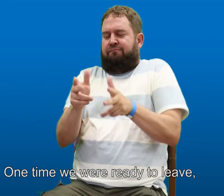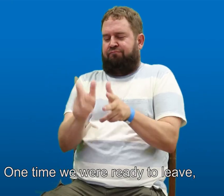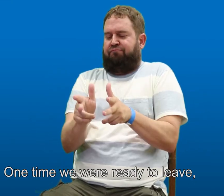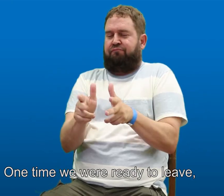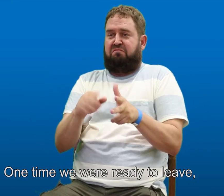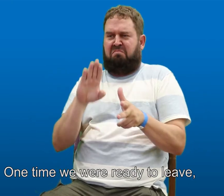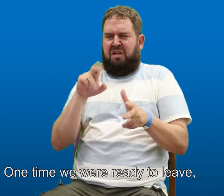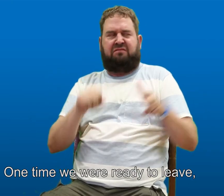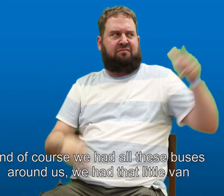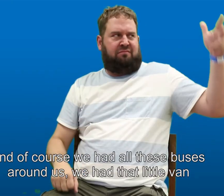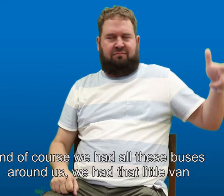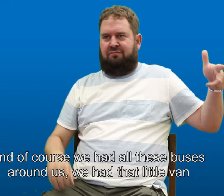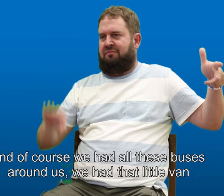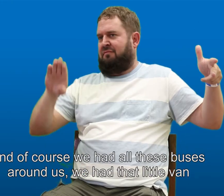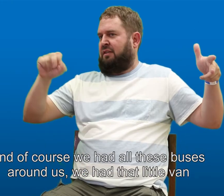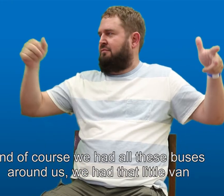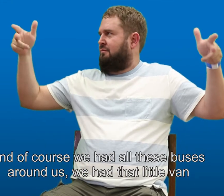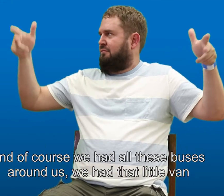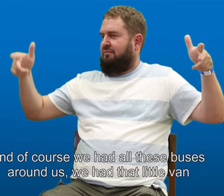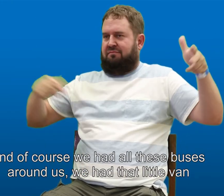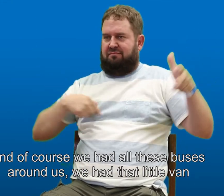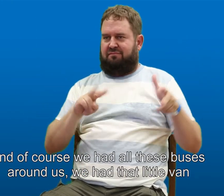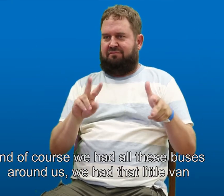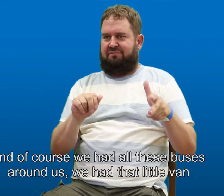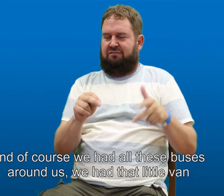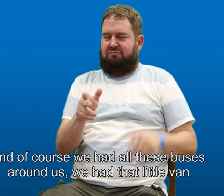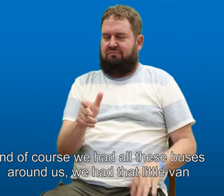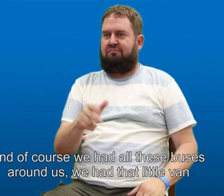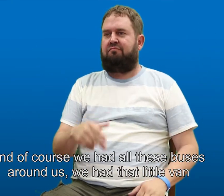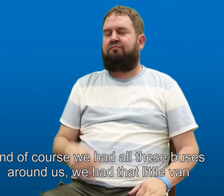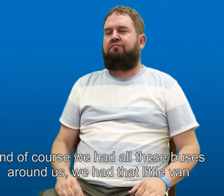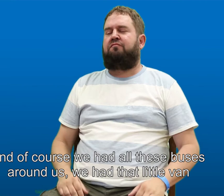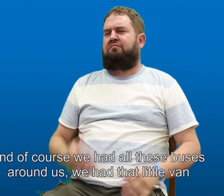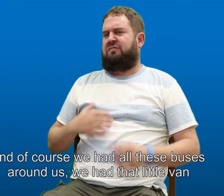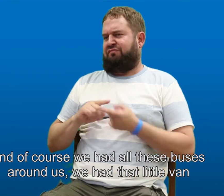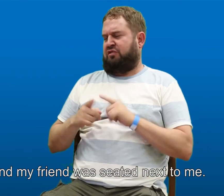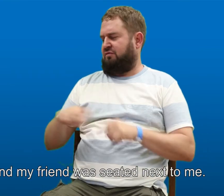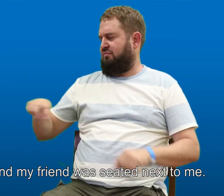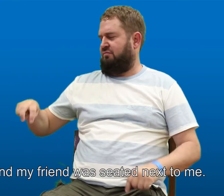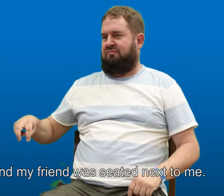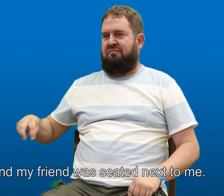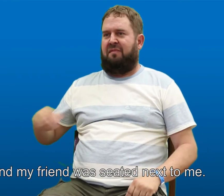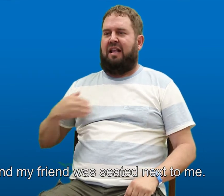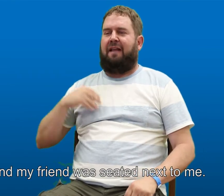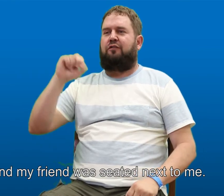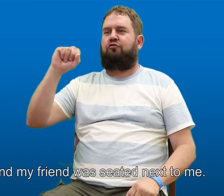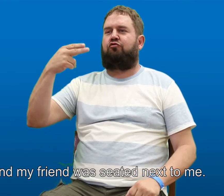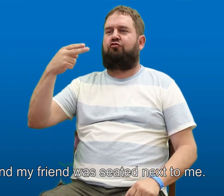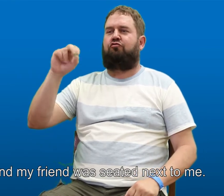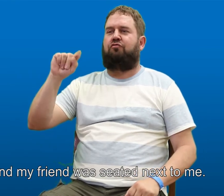leave, and of course he had all these buses around us, and we had that little van, and my friend was seated next to me,